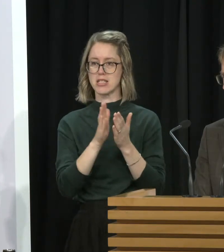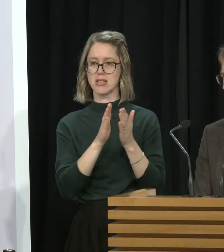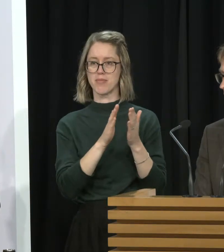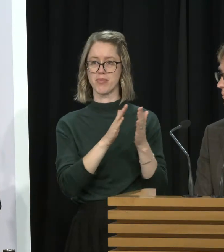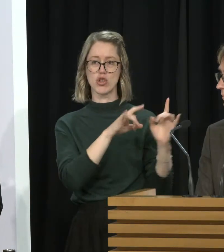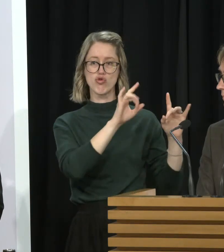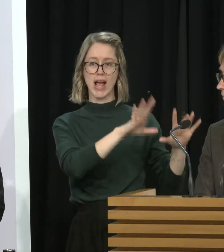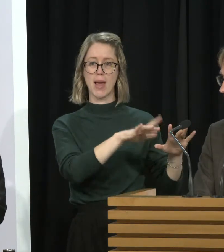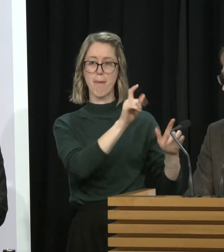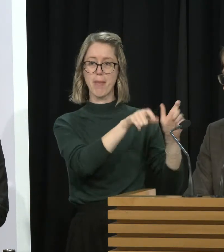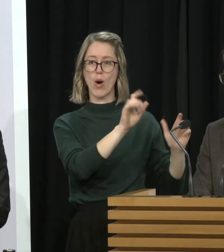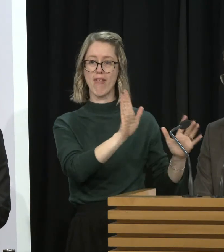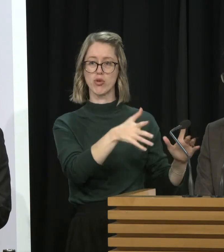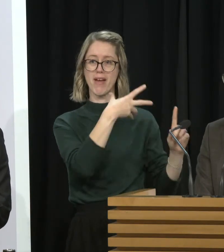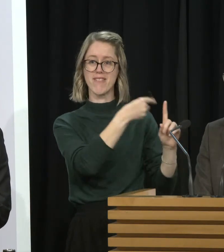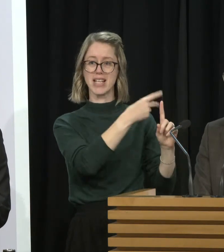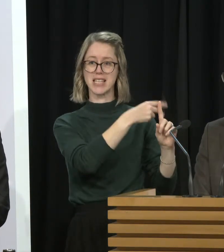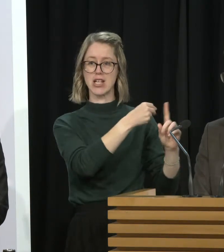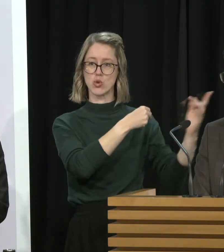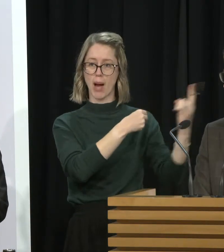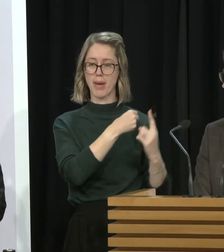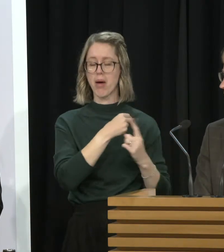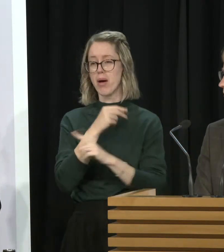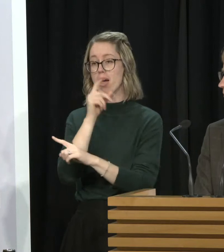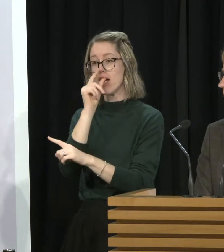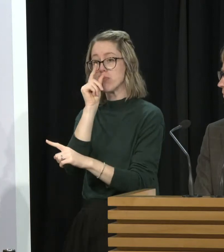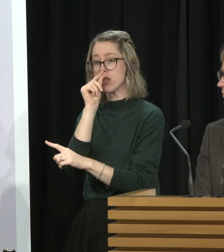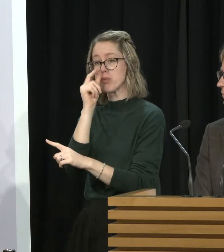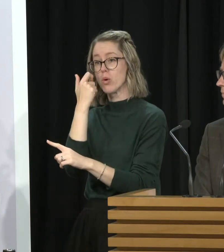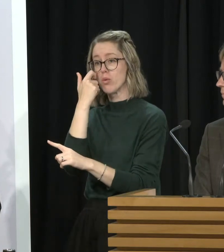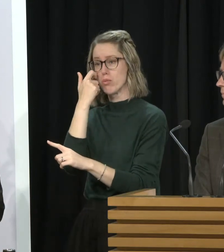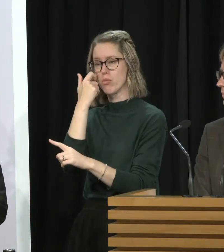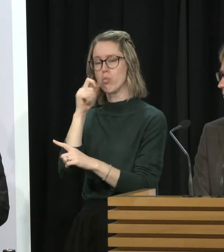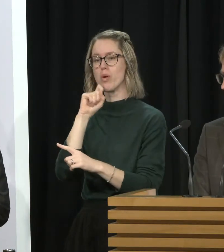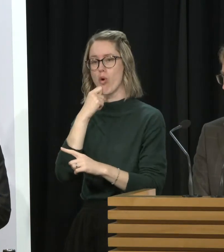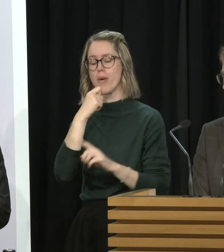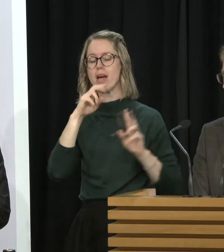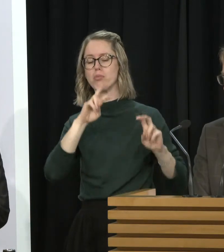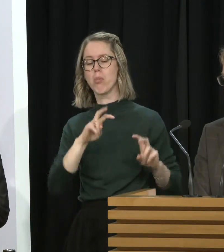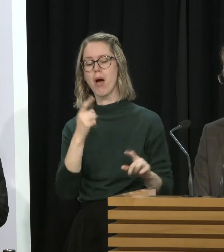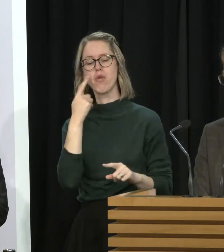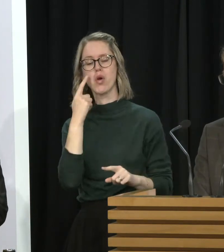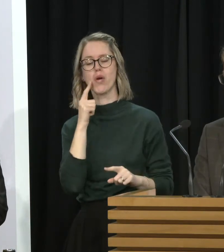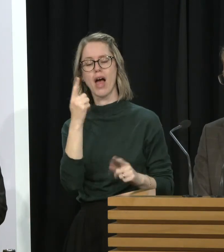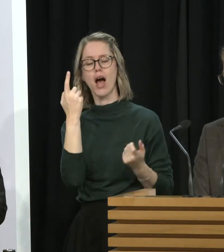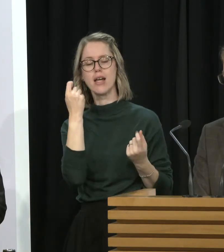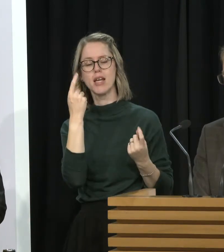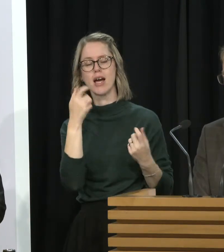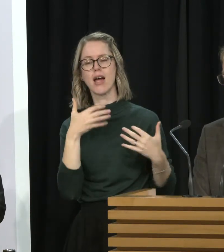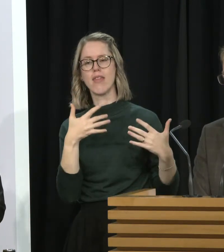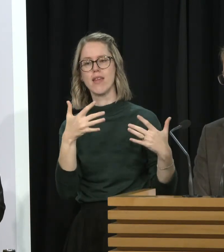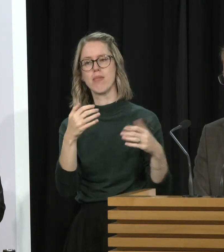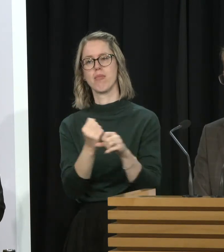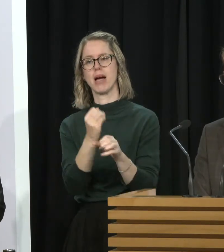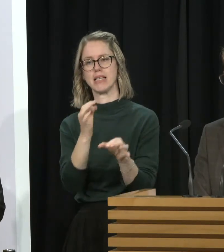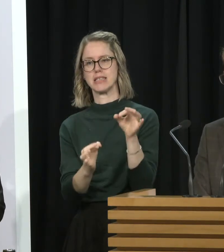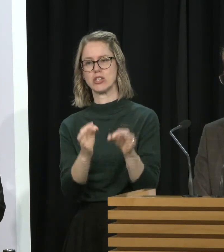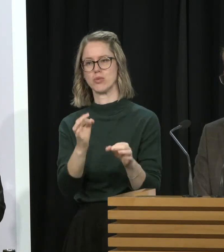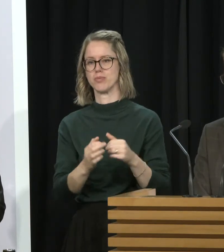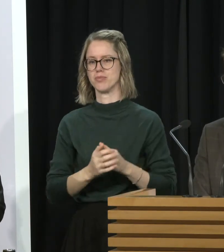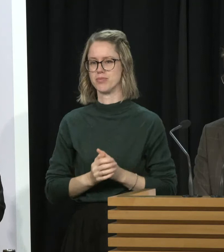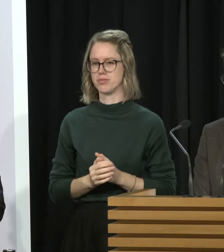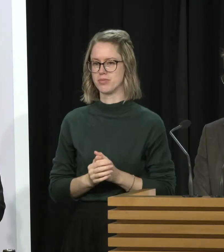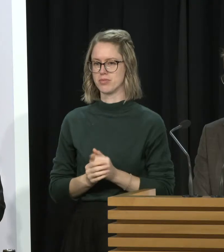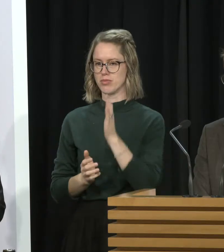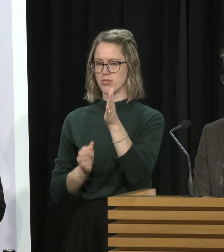to come. That's certainly a possibility. I certainly wouldn't rule that out. In fact, I would say that that's something that we will actively be exploring over the next few weeks before we make that decision. You've